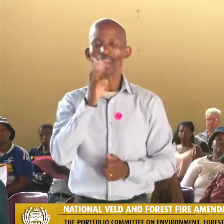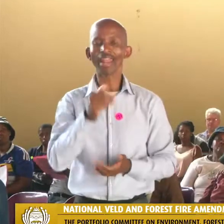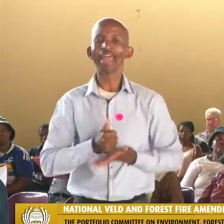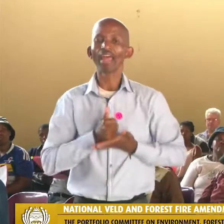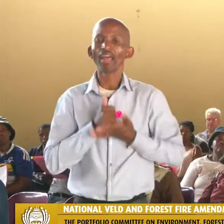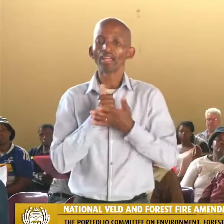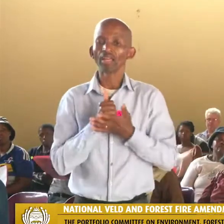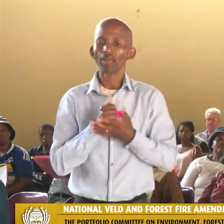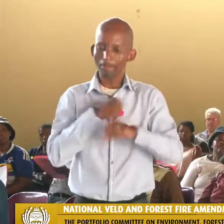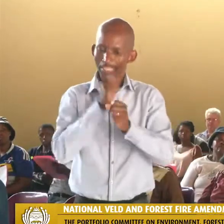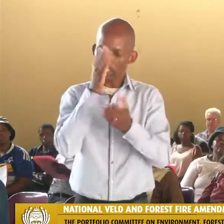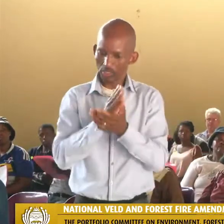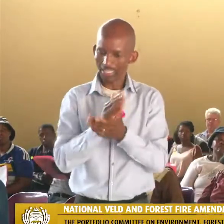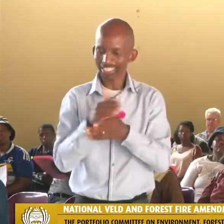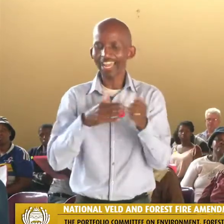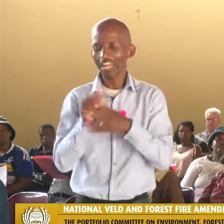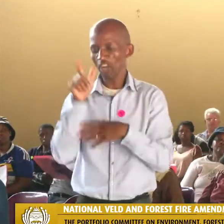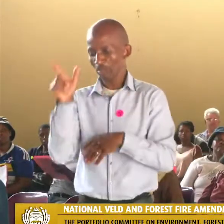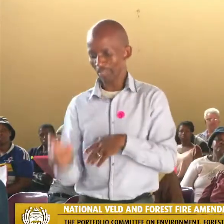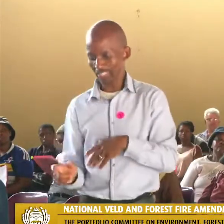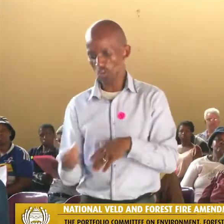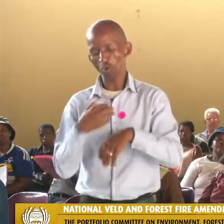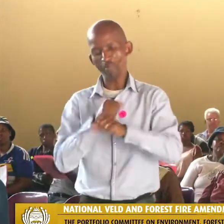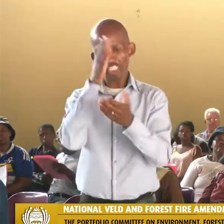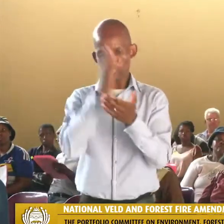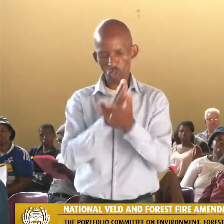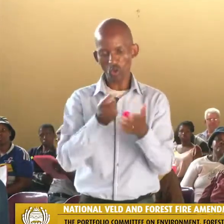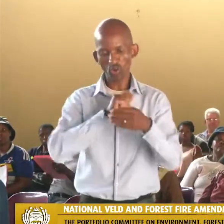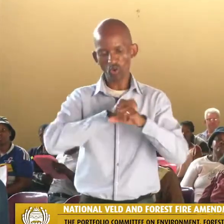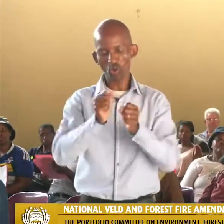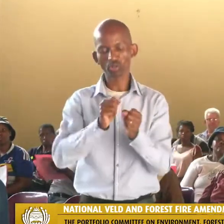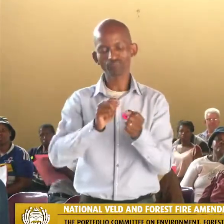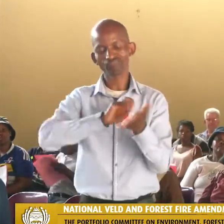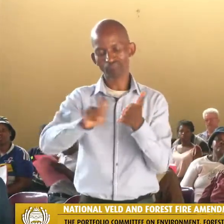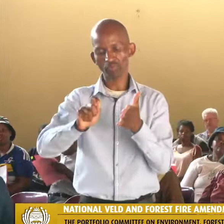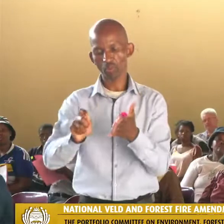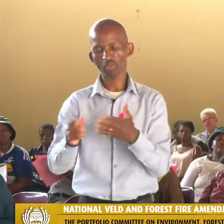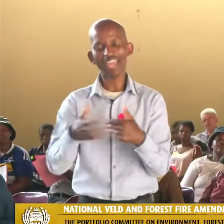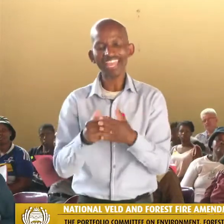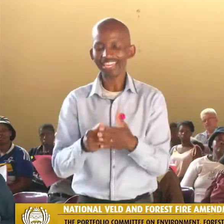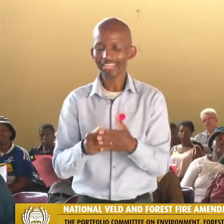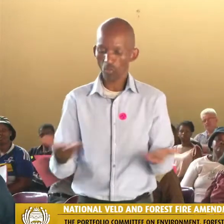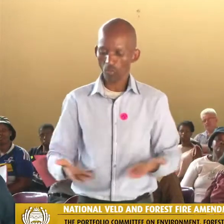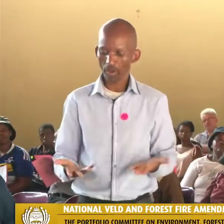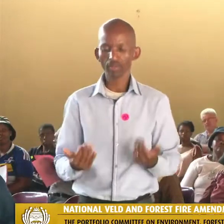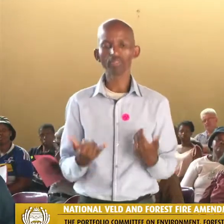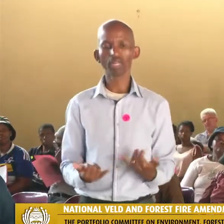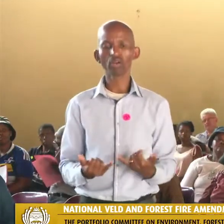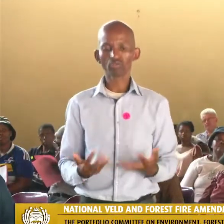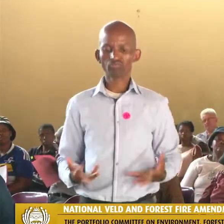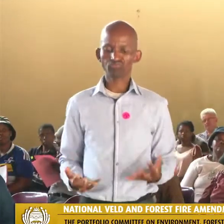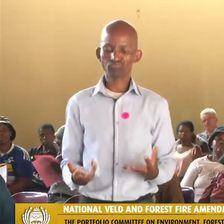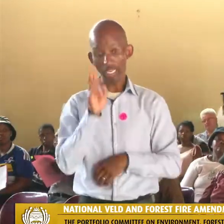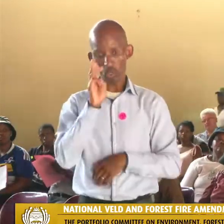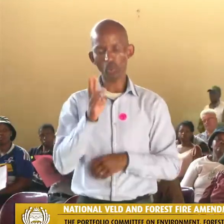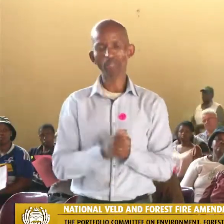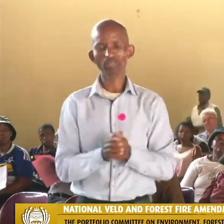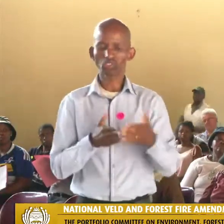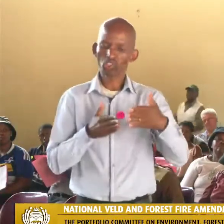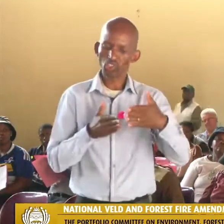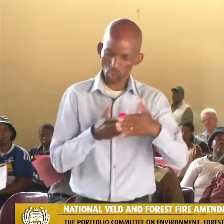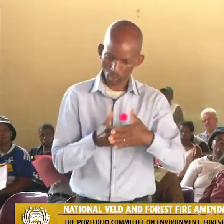a sa tsamaya a chesa gongwe le gongwe kwa tsamayang ko teng. This will help us that no one will go around and light fire anyway.